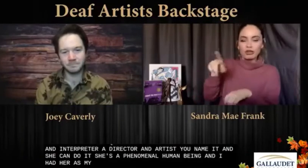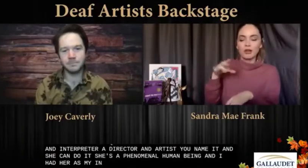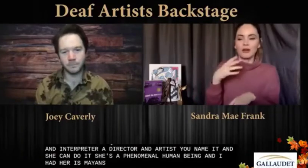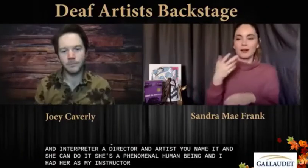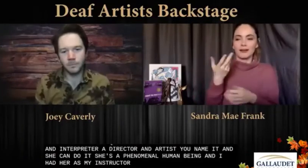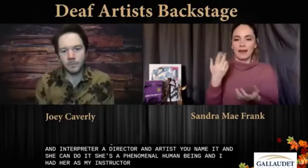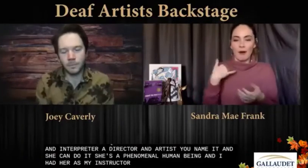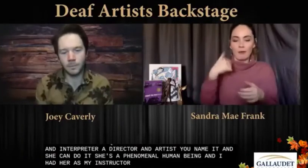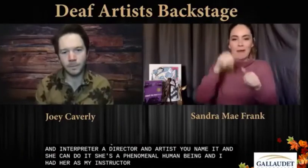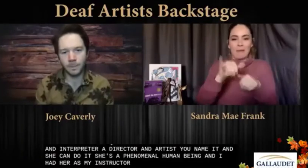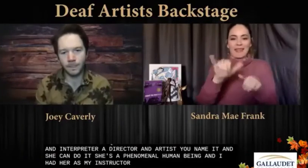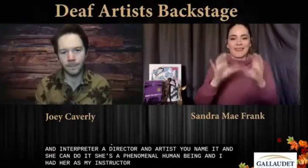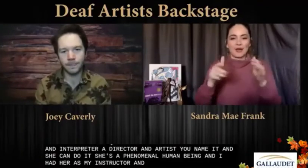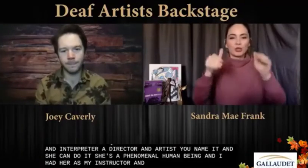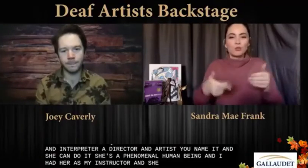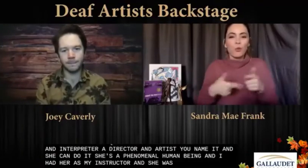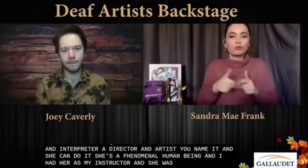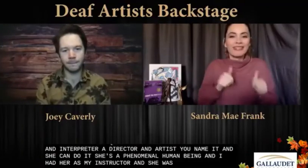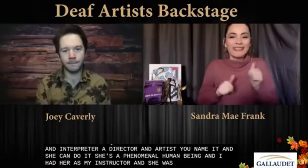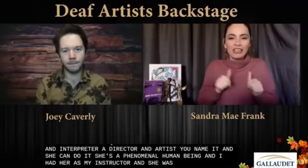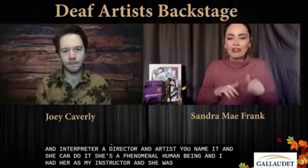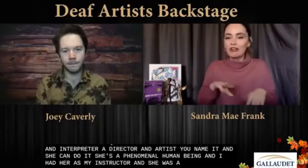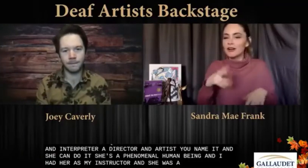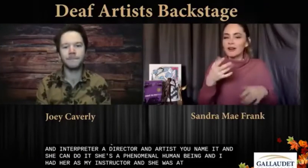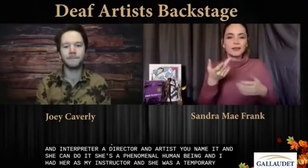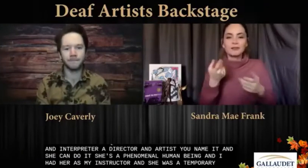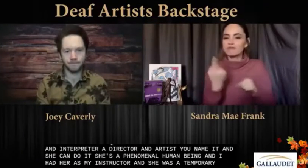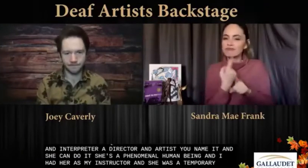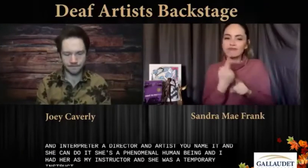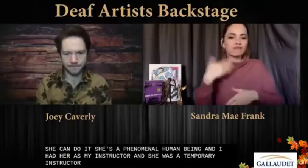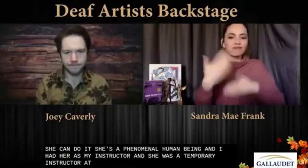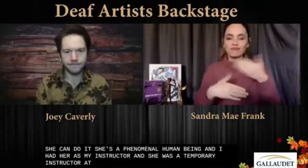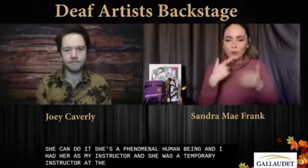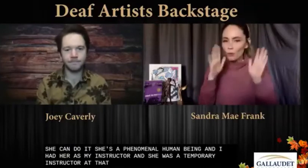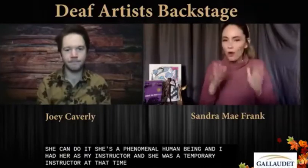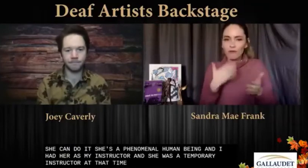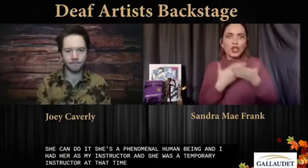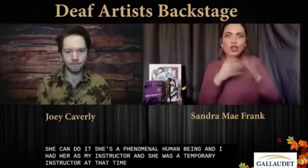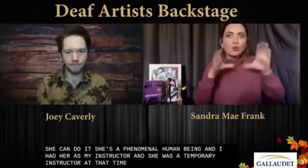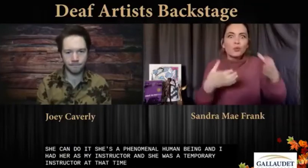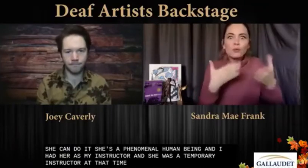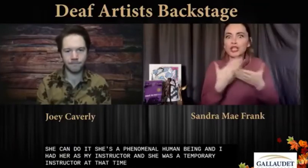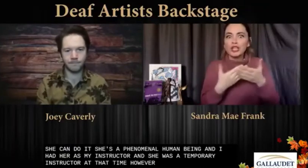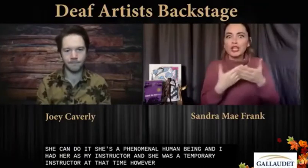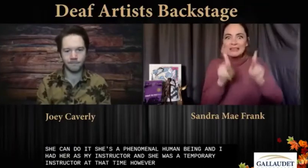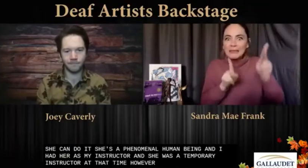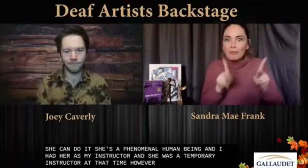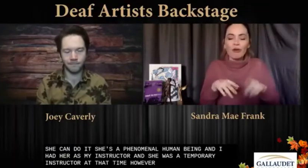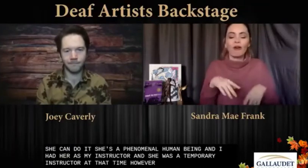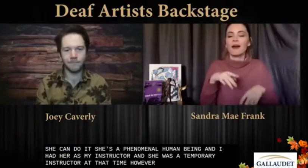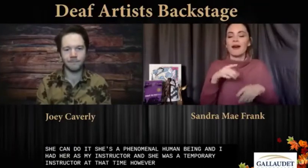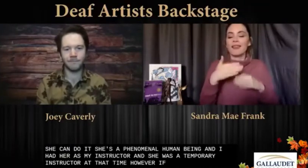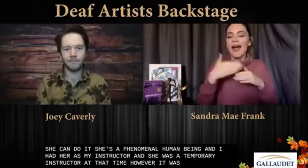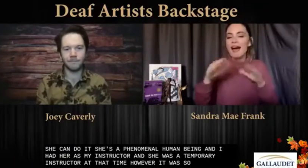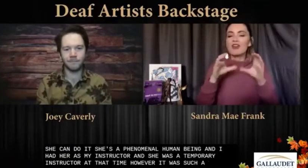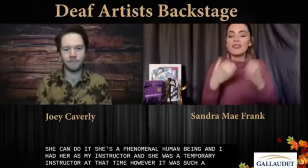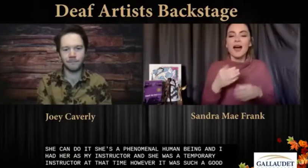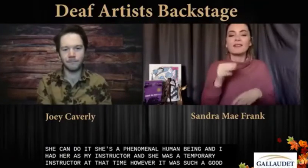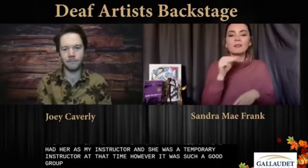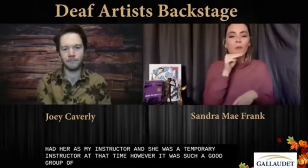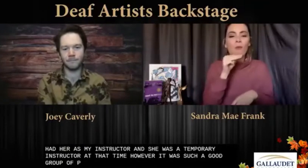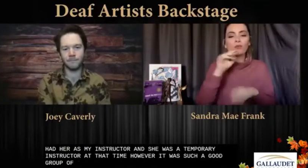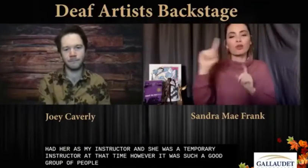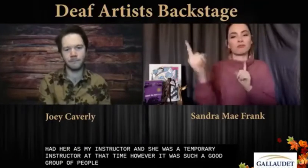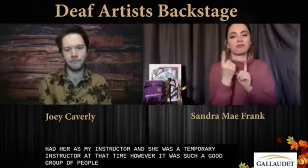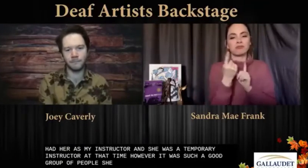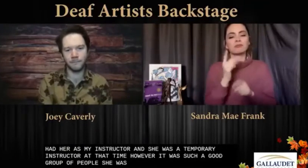instructor and she was a temporary instructor at that time however it was such a good group of